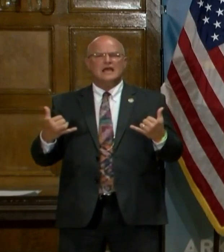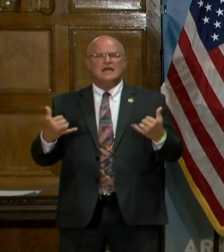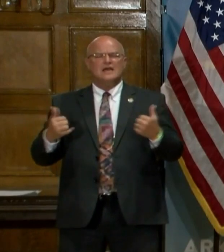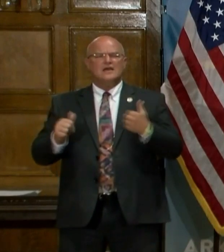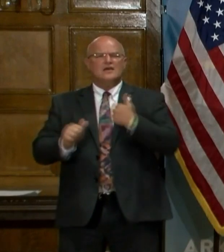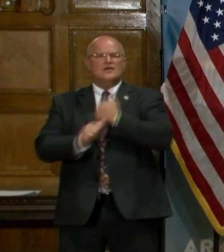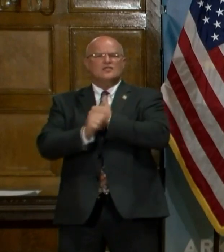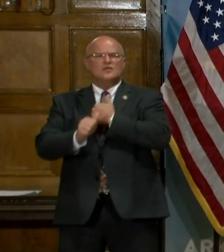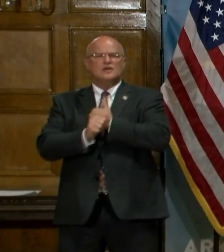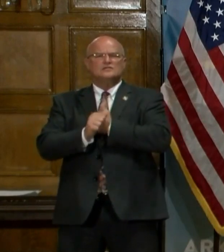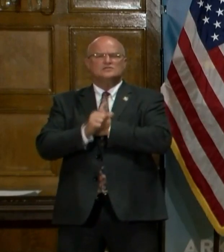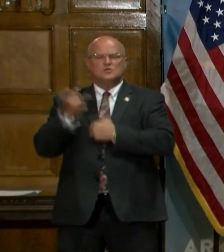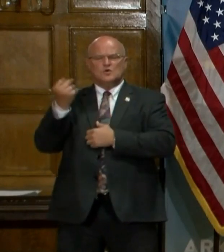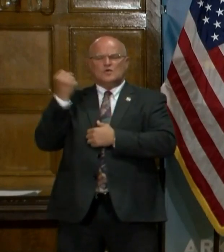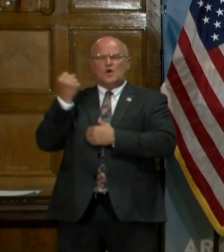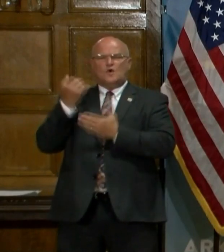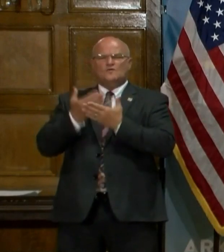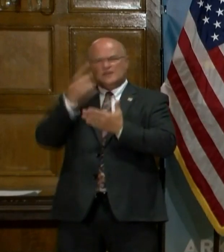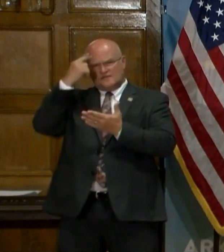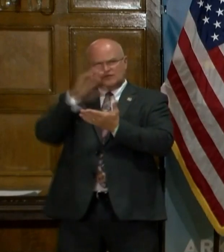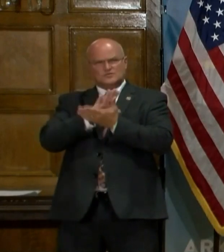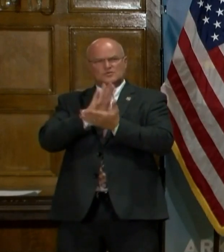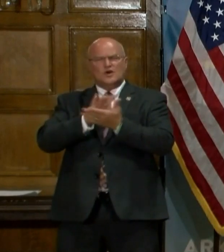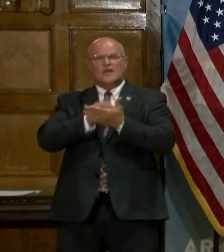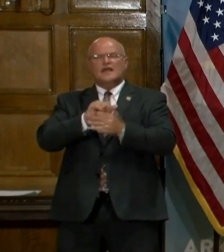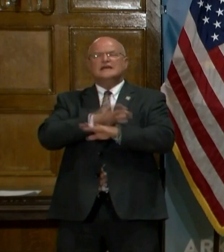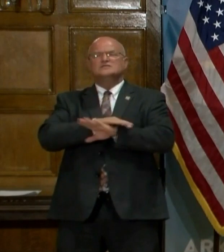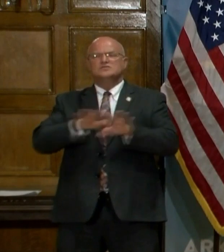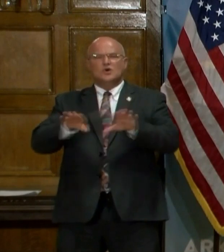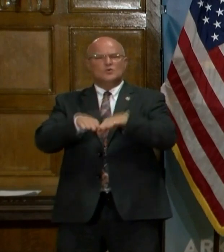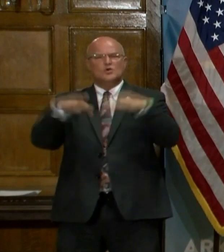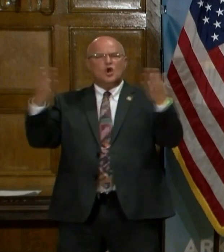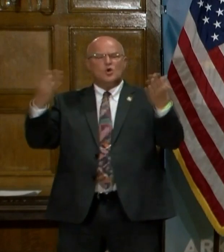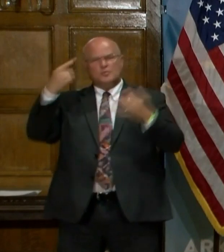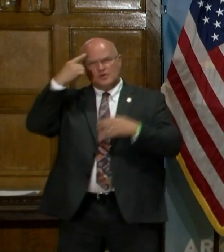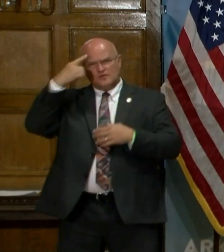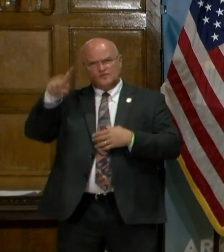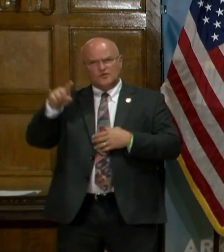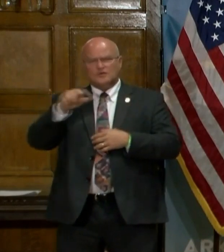Threatened to withhold funding to schools that don't reopen for